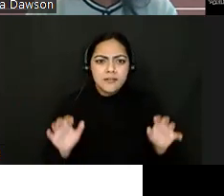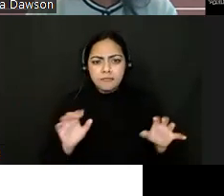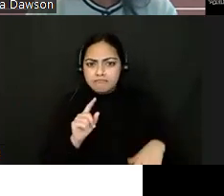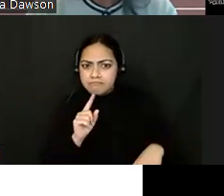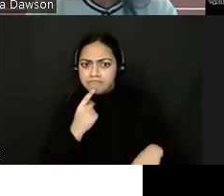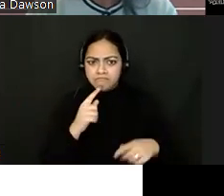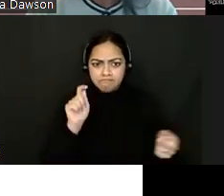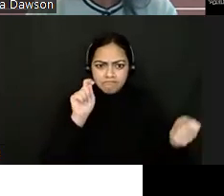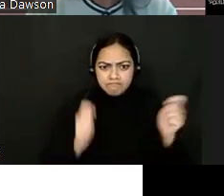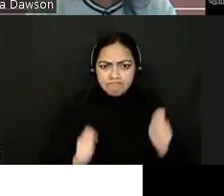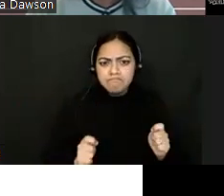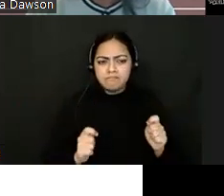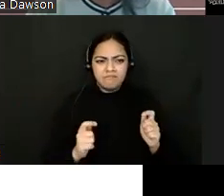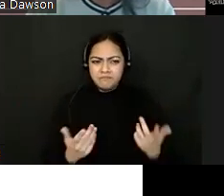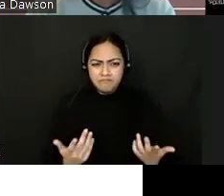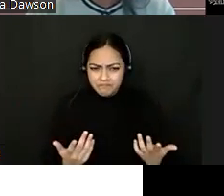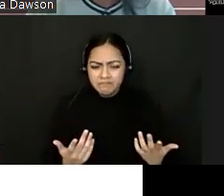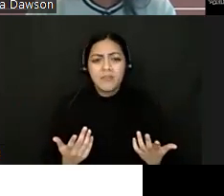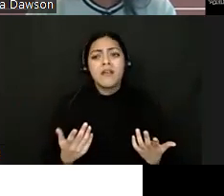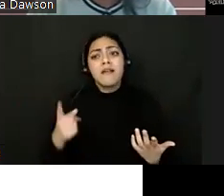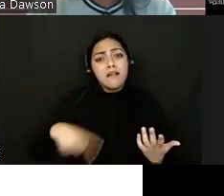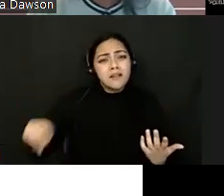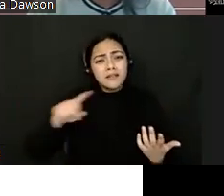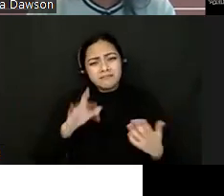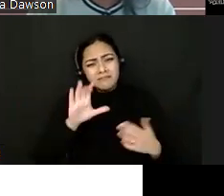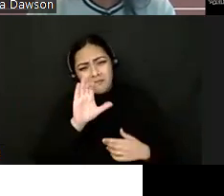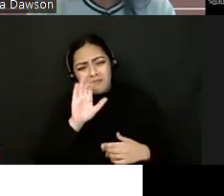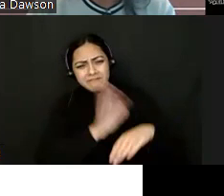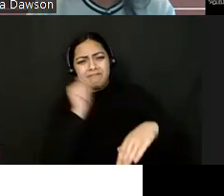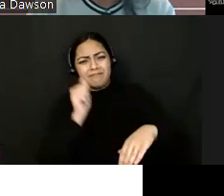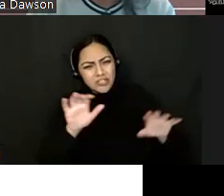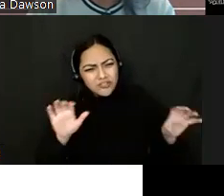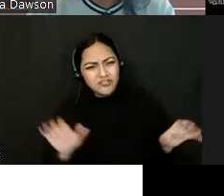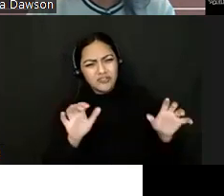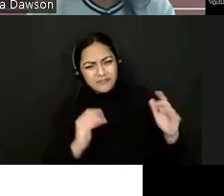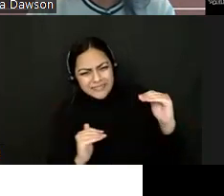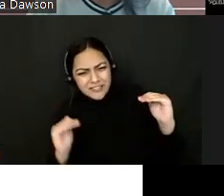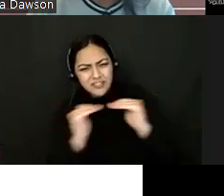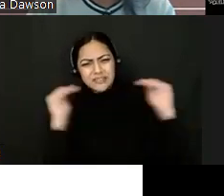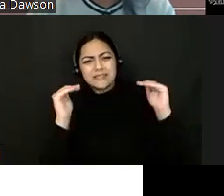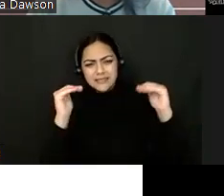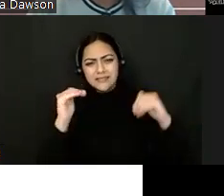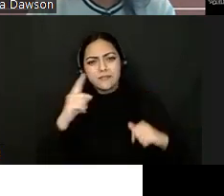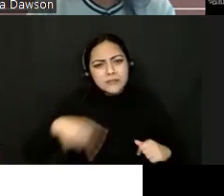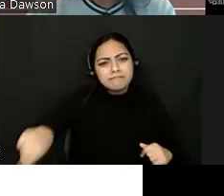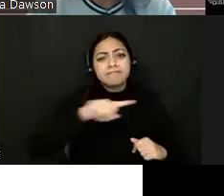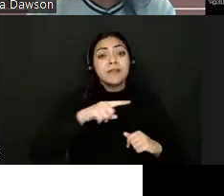response to the calls for justice from the inquiry into missing and murdered Indigenous women and